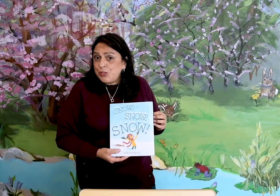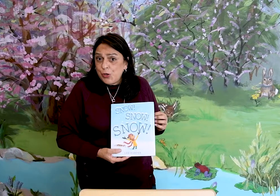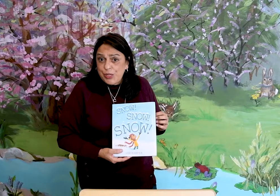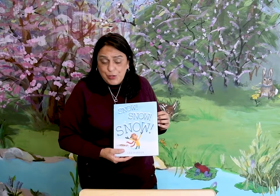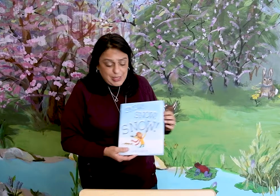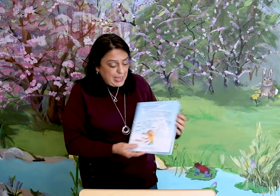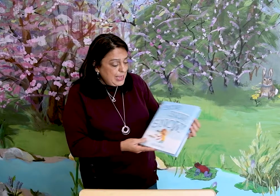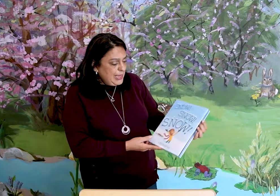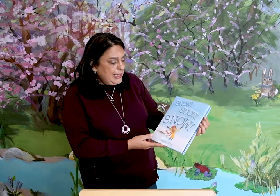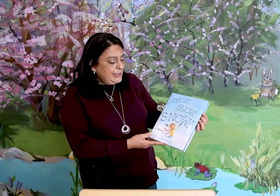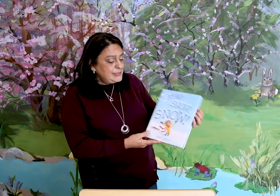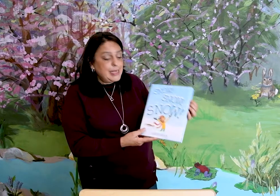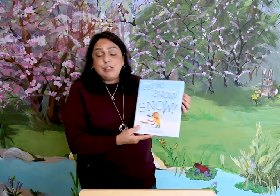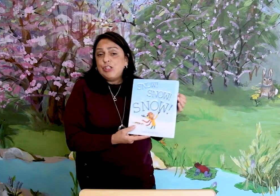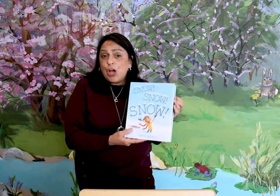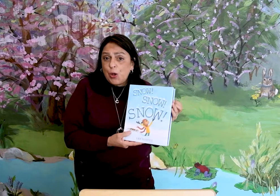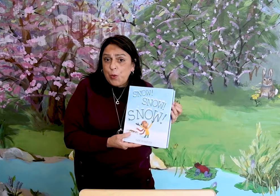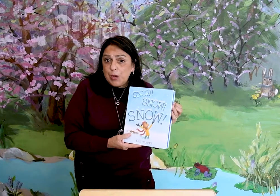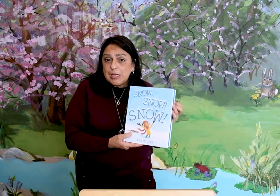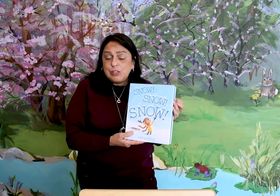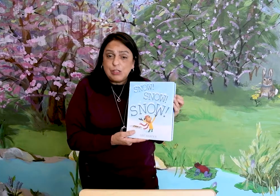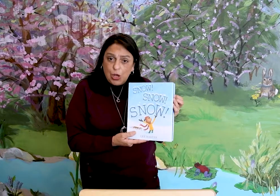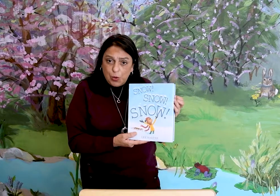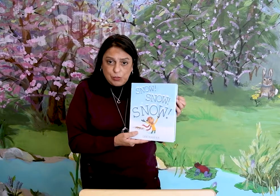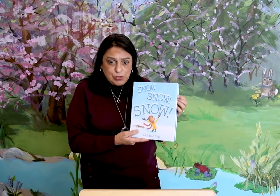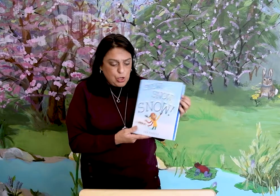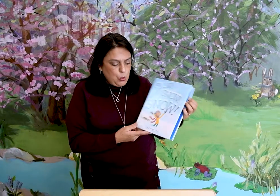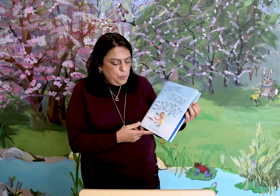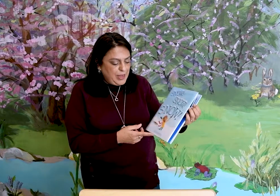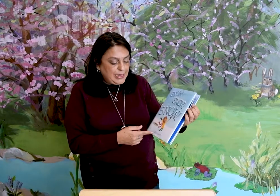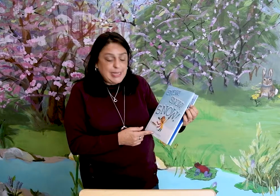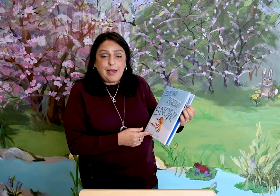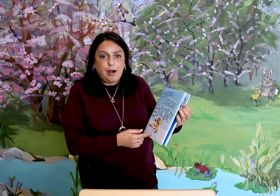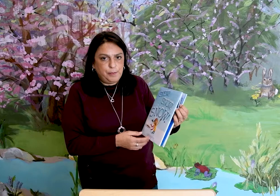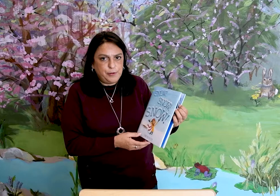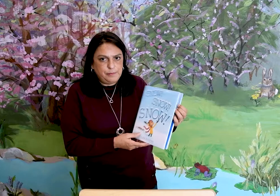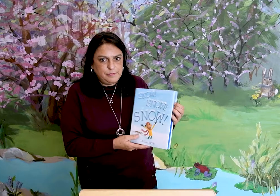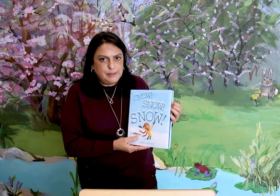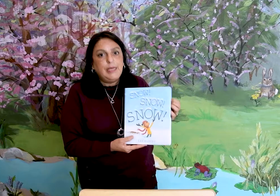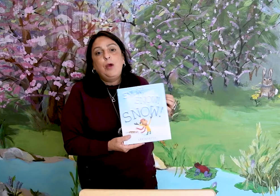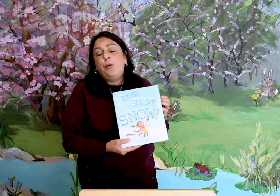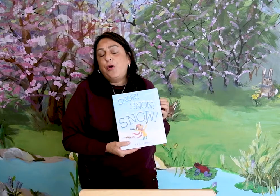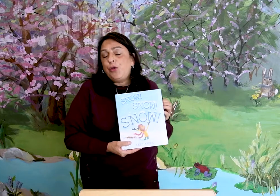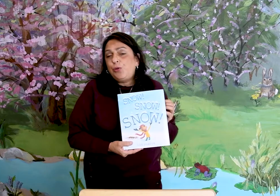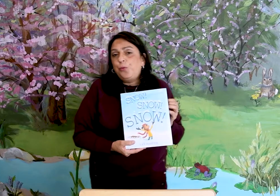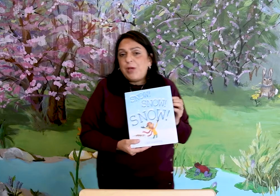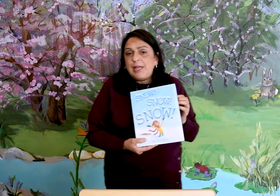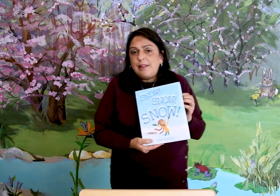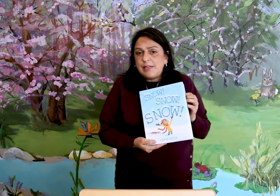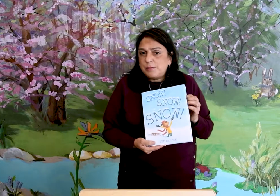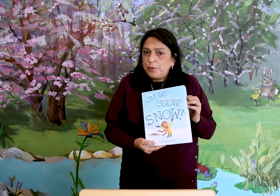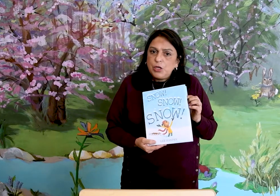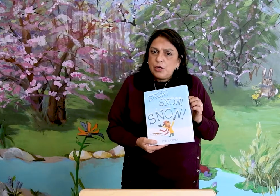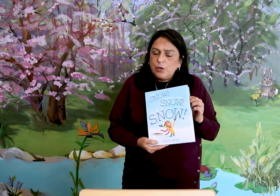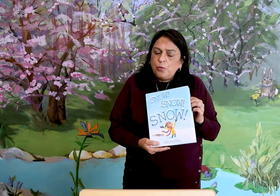story today is Snow, Snow, Snow by Lee Harper. We're going to read this book with